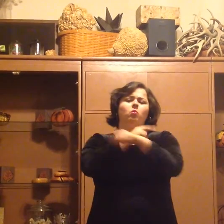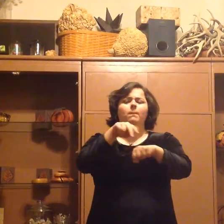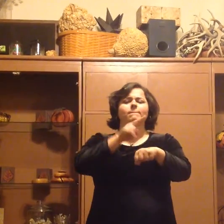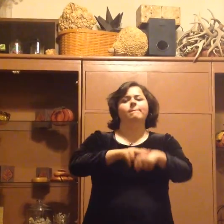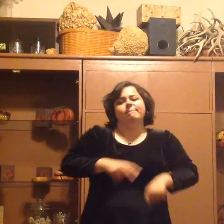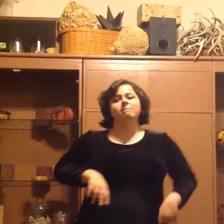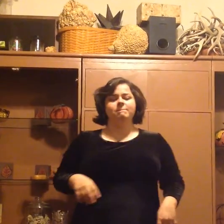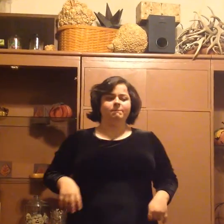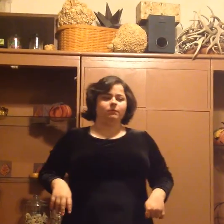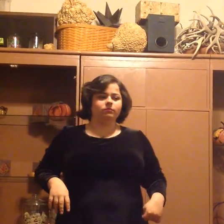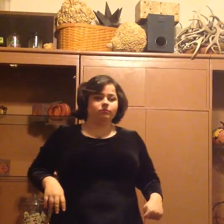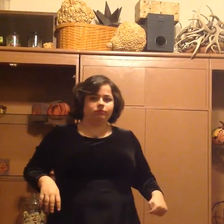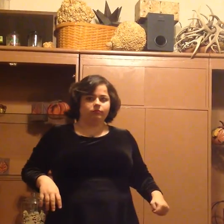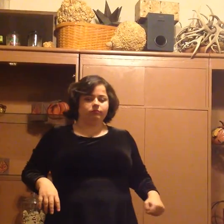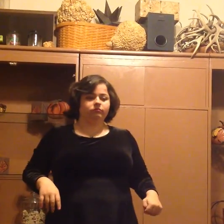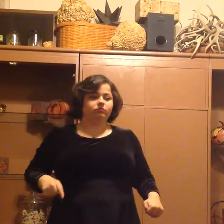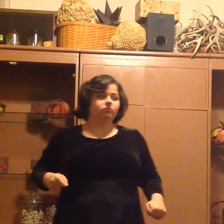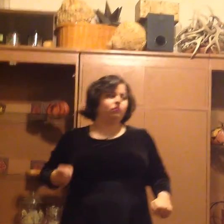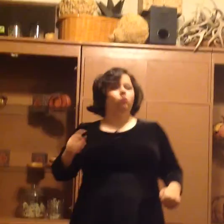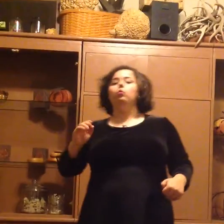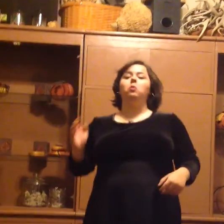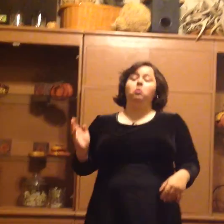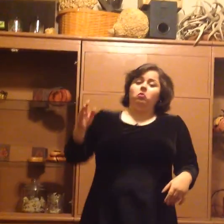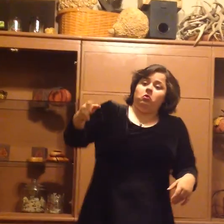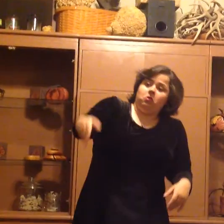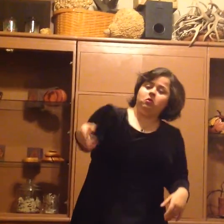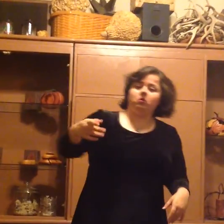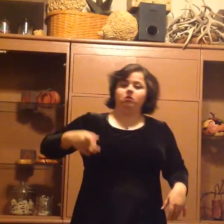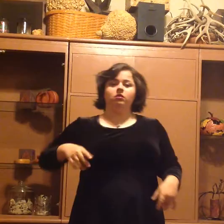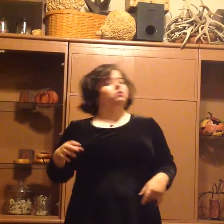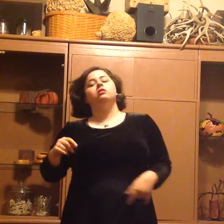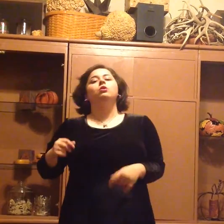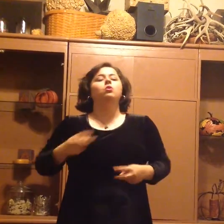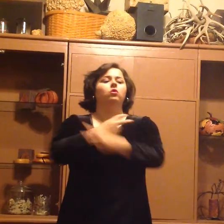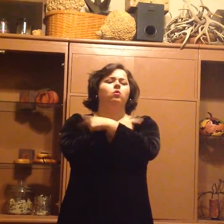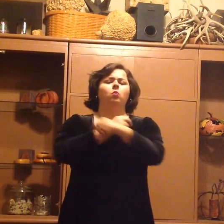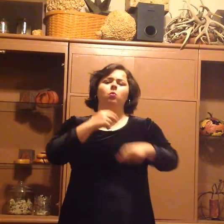bears. And after that all was well once in Koala Park.